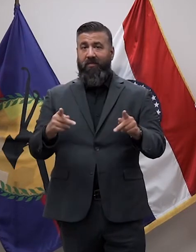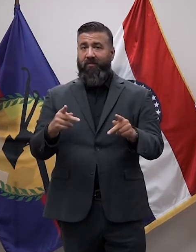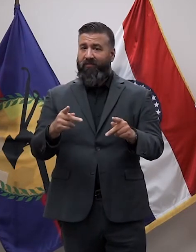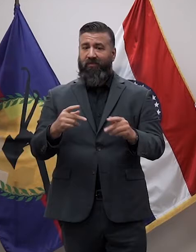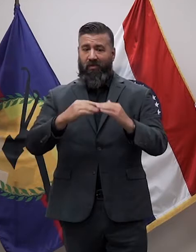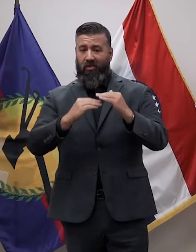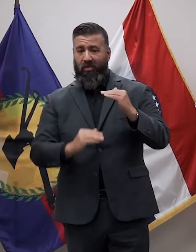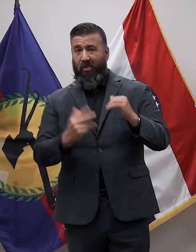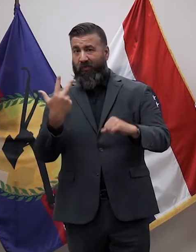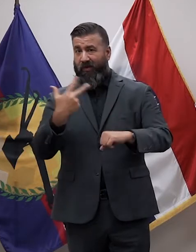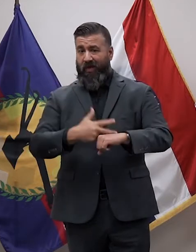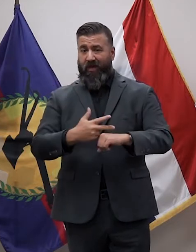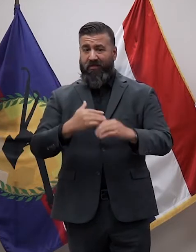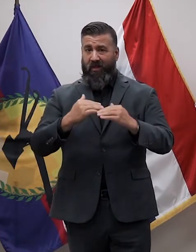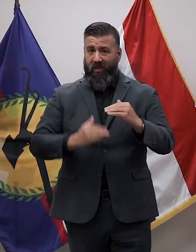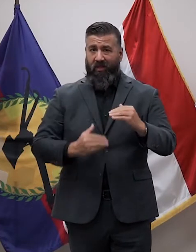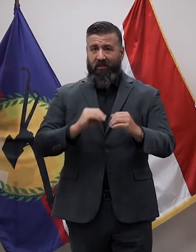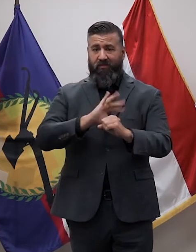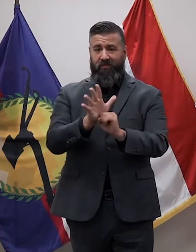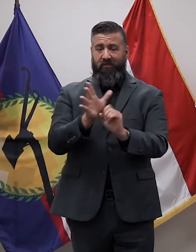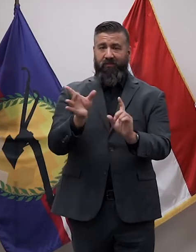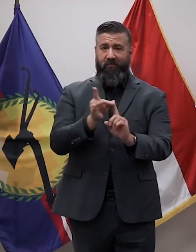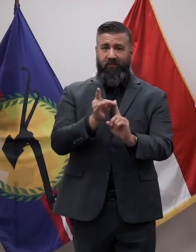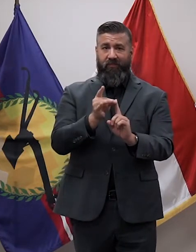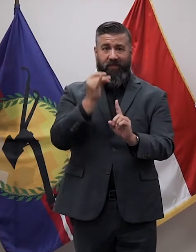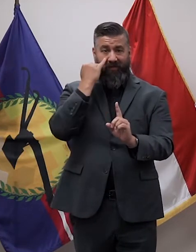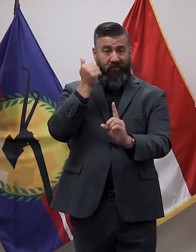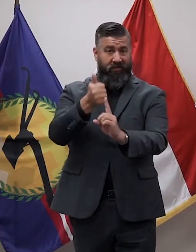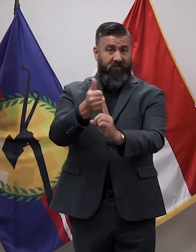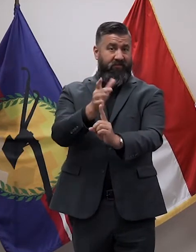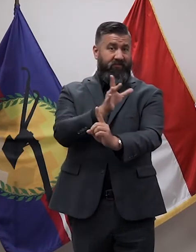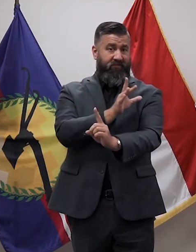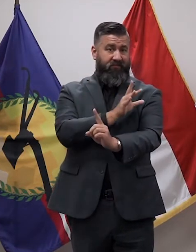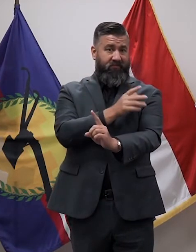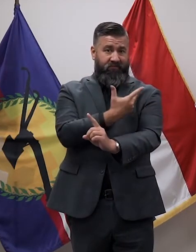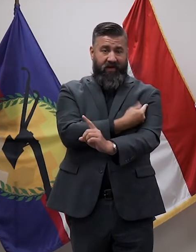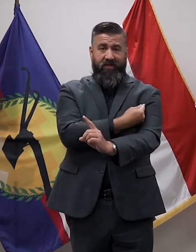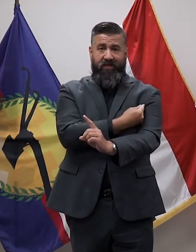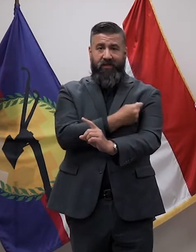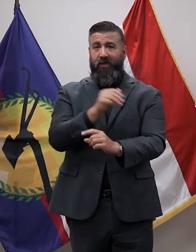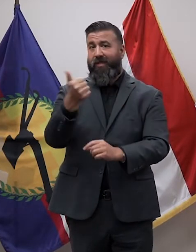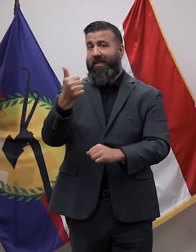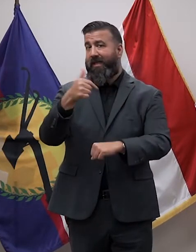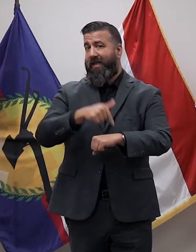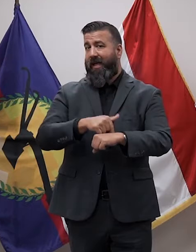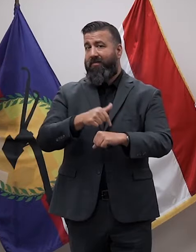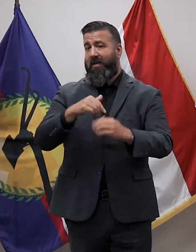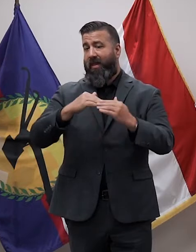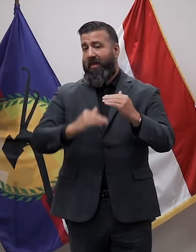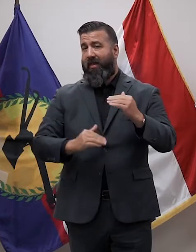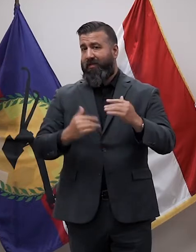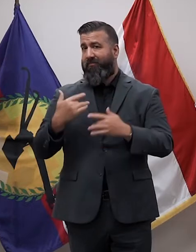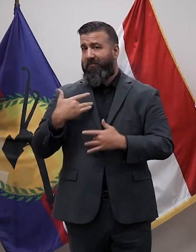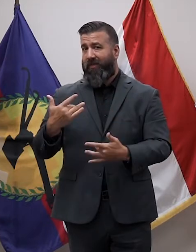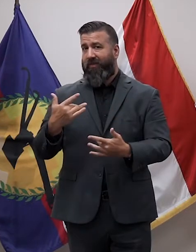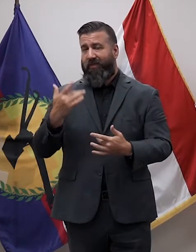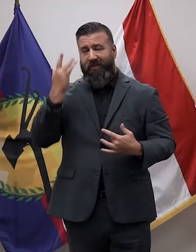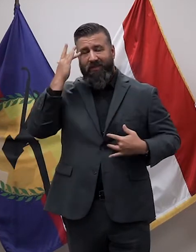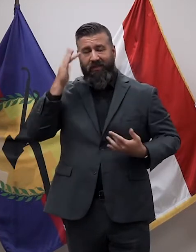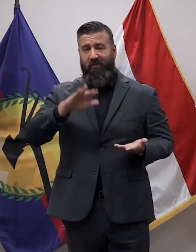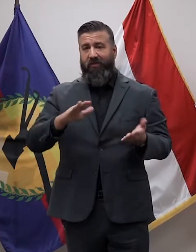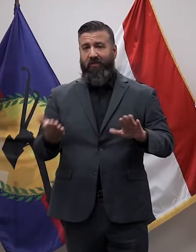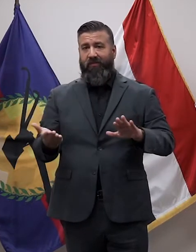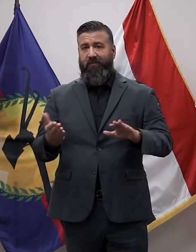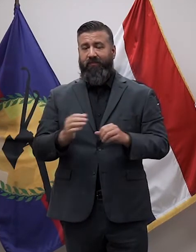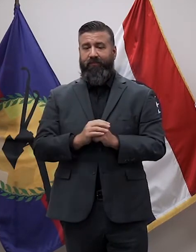get vaccinated. If you are vaccinated, you are 10 times less likely to get a severe disease, hospitalization, or death. The pandemic